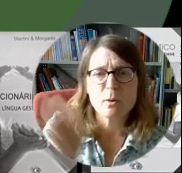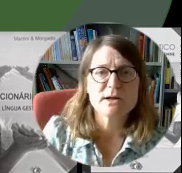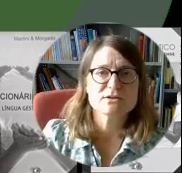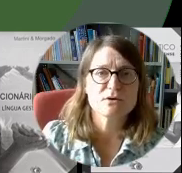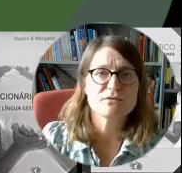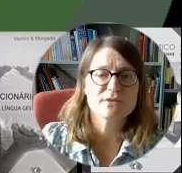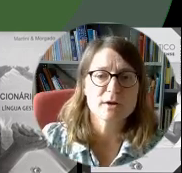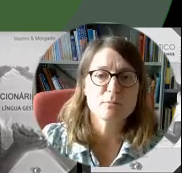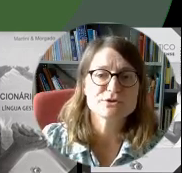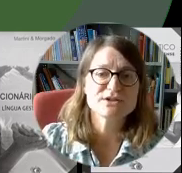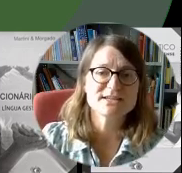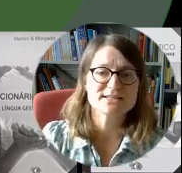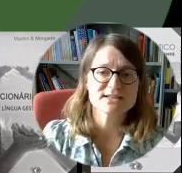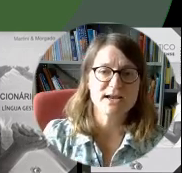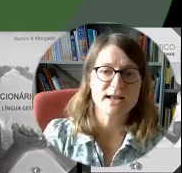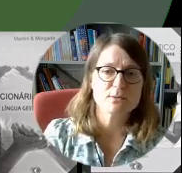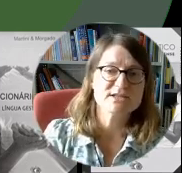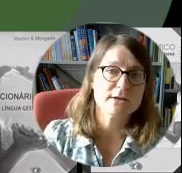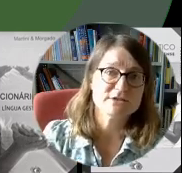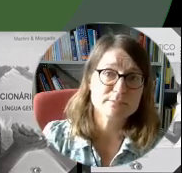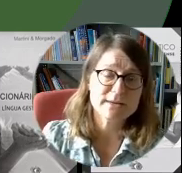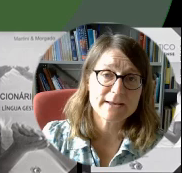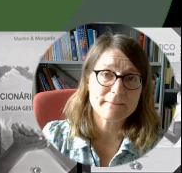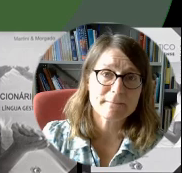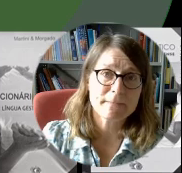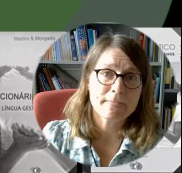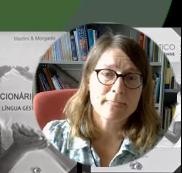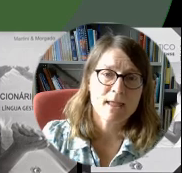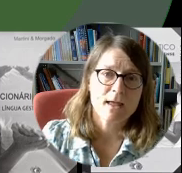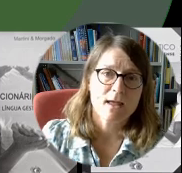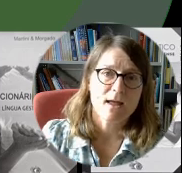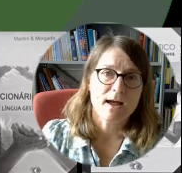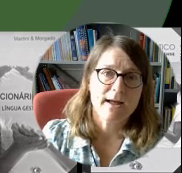small pocket of Portuguese Sign Language, LGP,